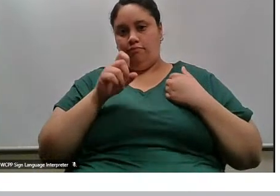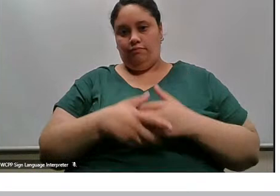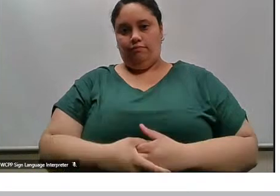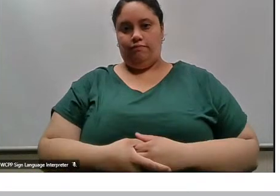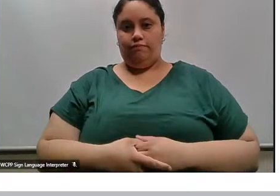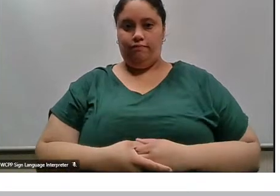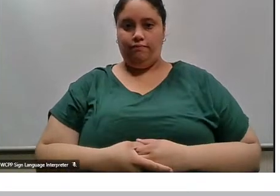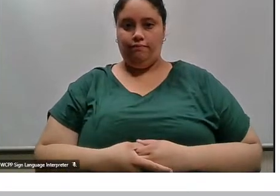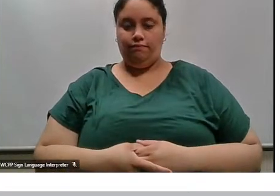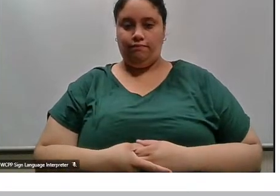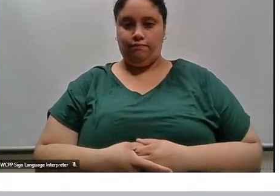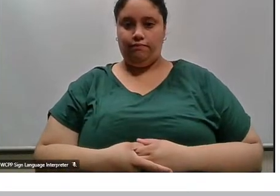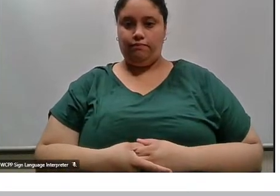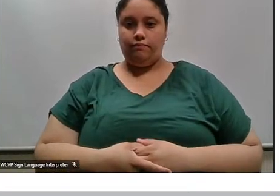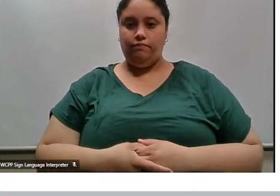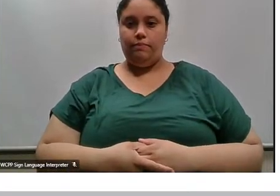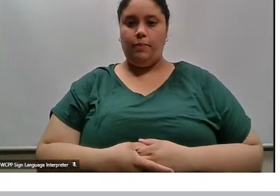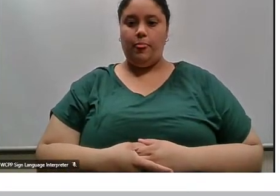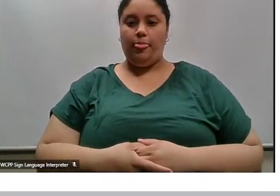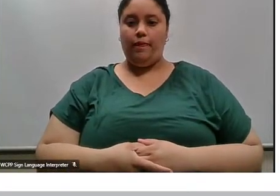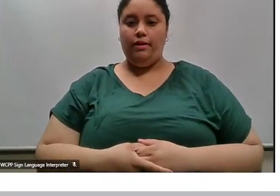Is it not